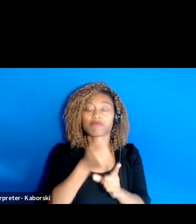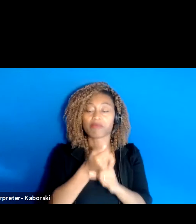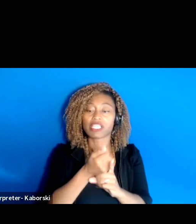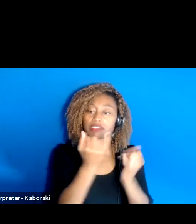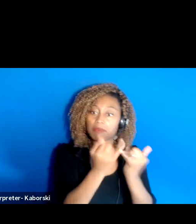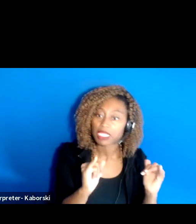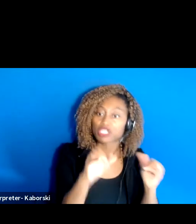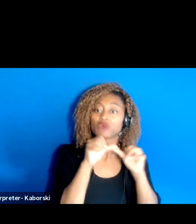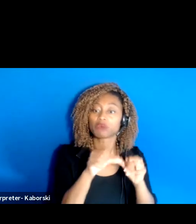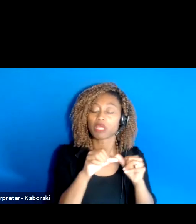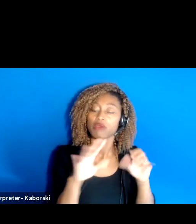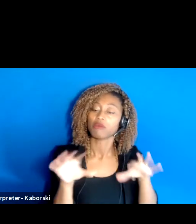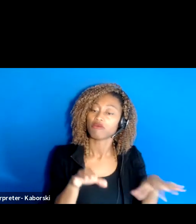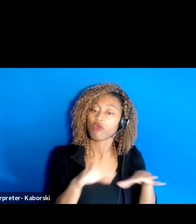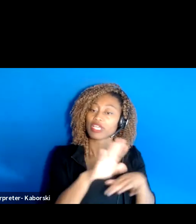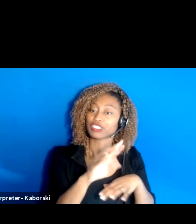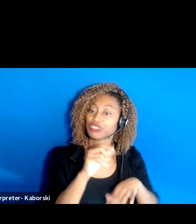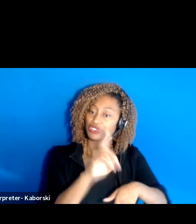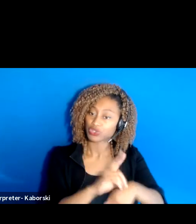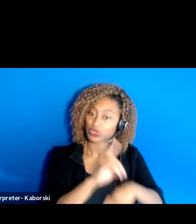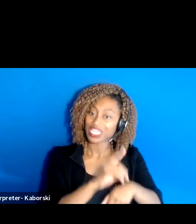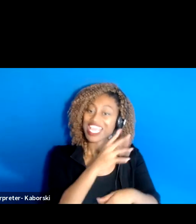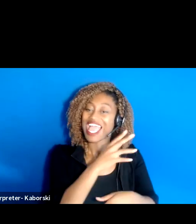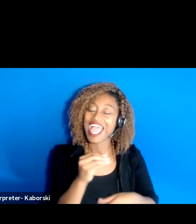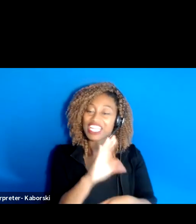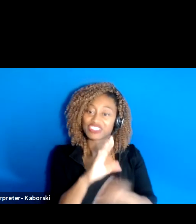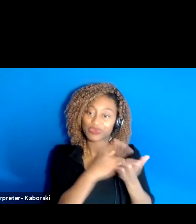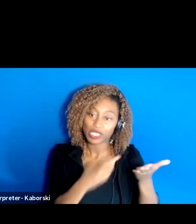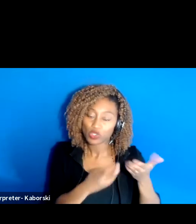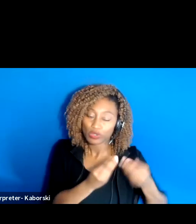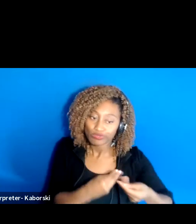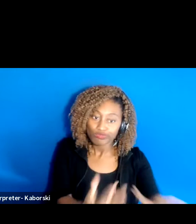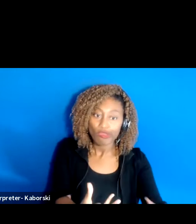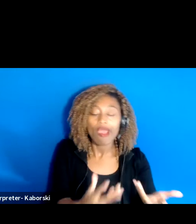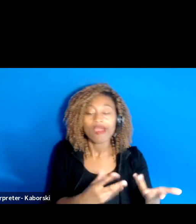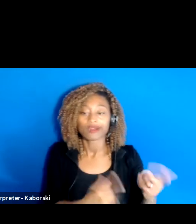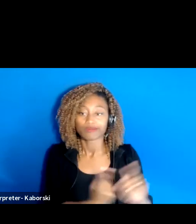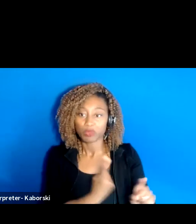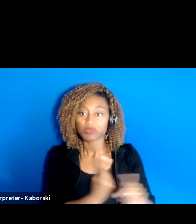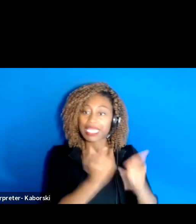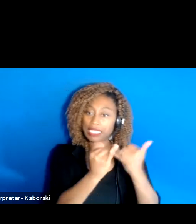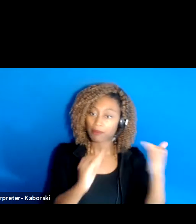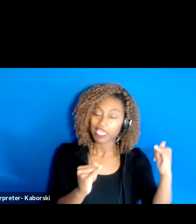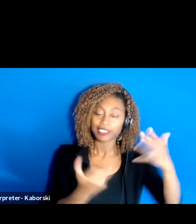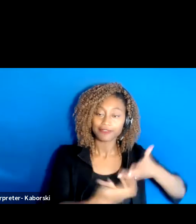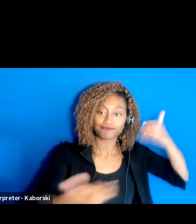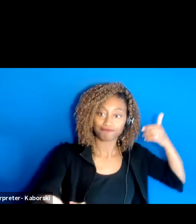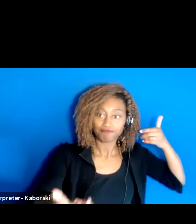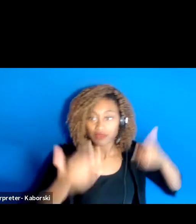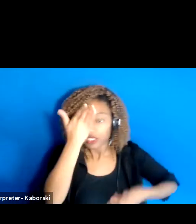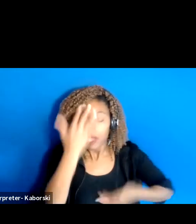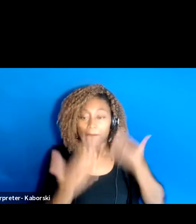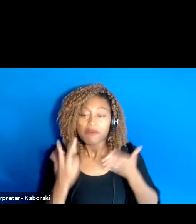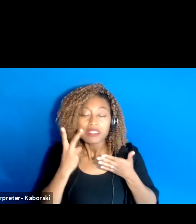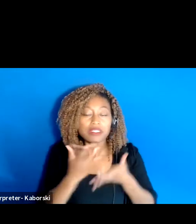it'll perform its duties as well as resources. And so there you might see some